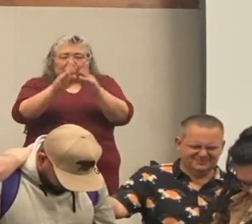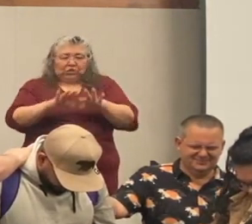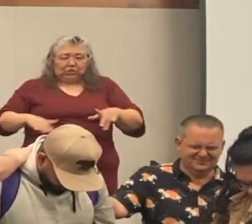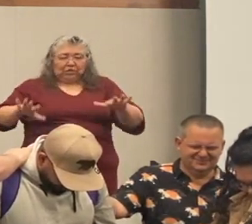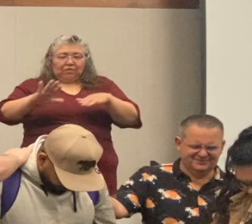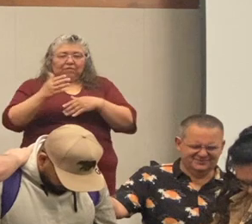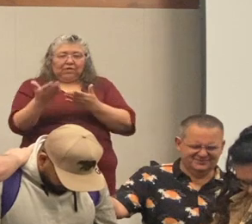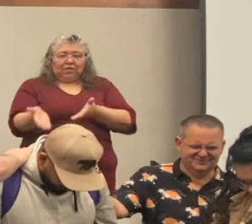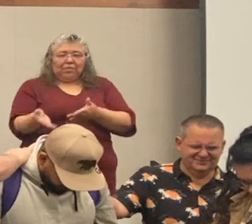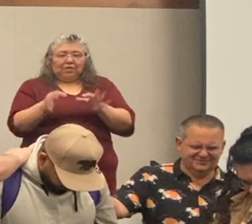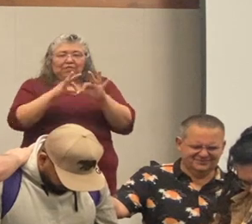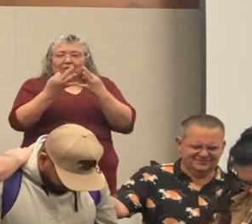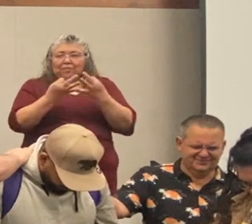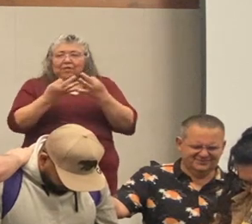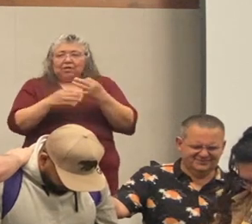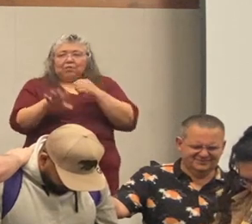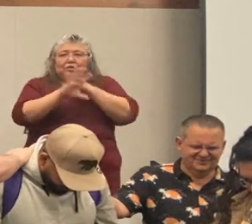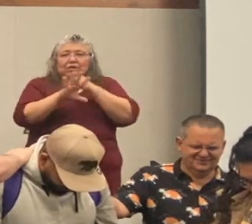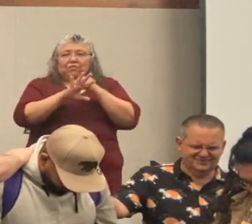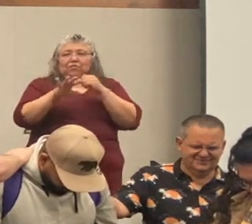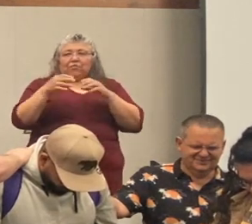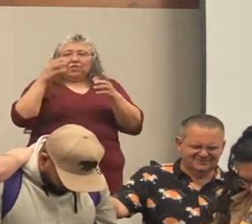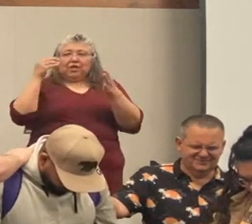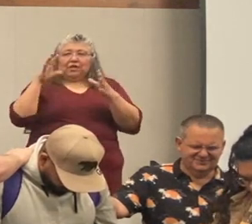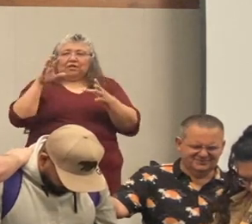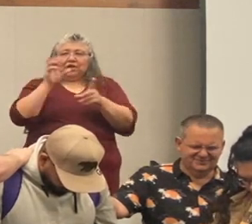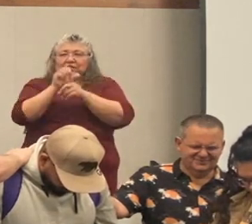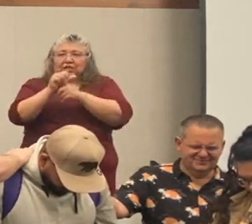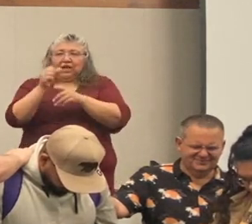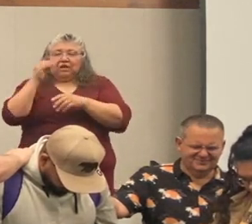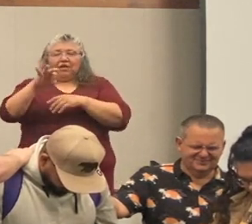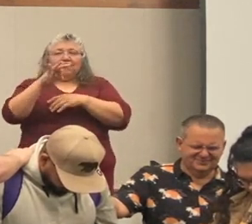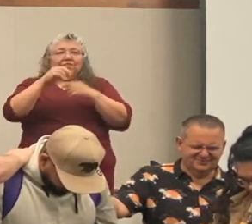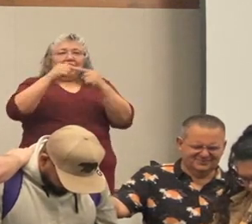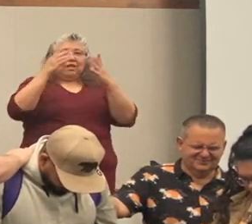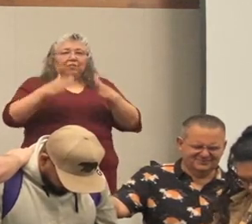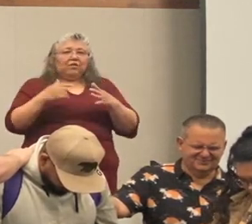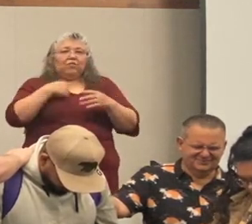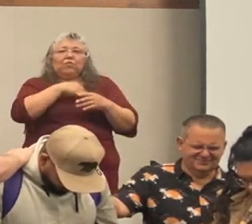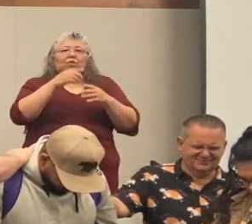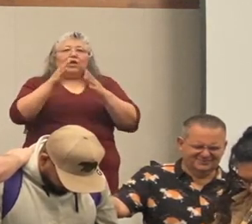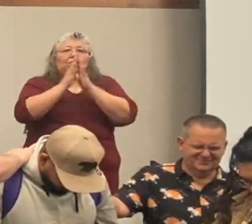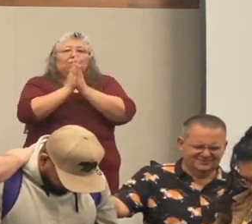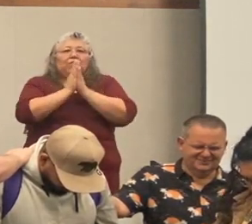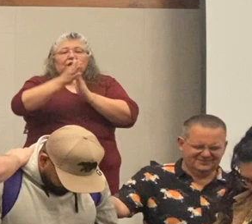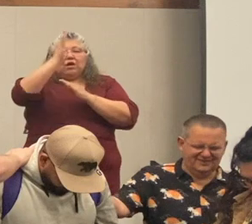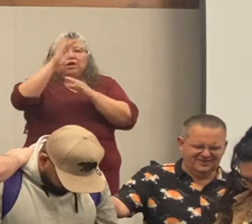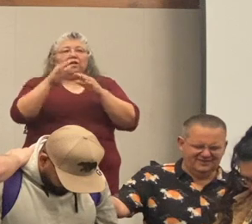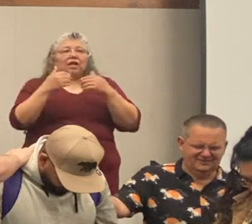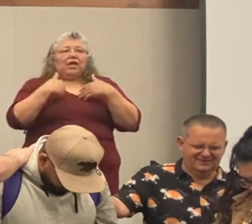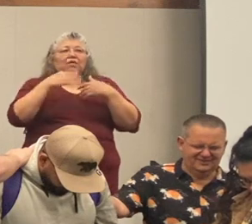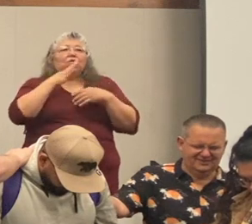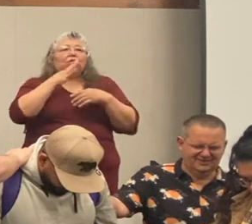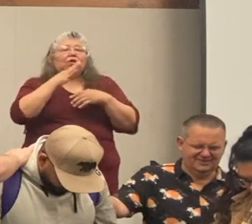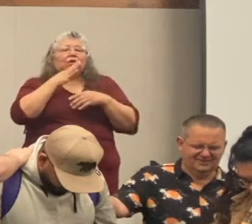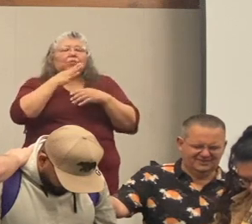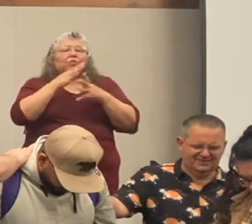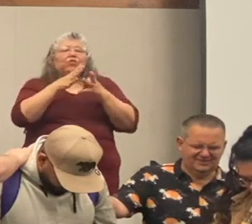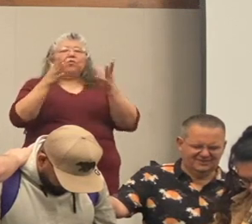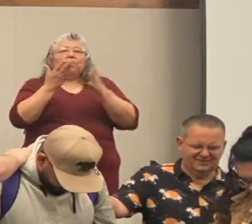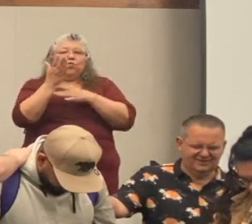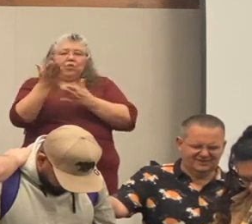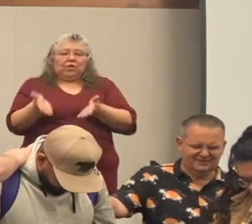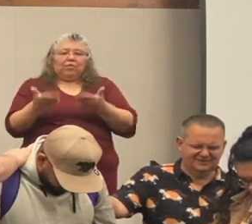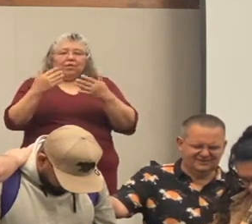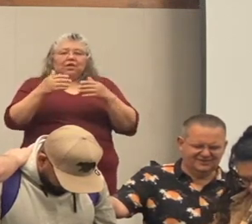family. Protect him from the attack of the enemy. Father, we pray, God, that you speak volumes through him, Lord. I pray, God, that you give him wisdom